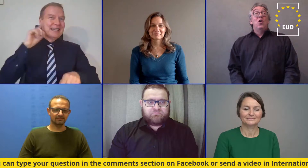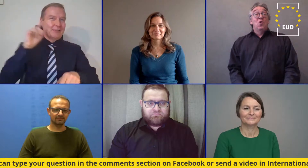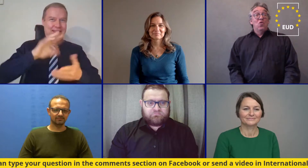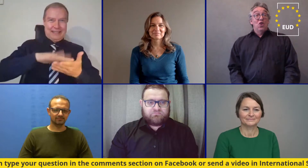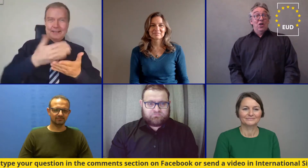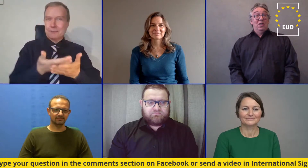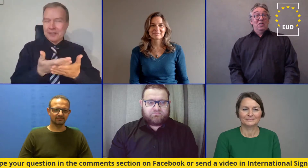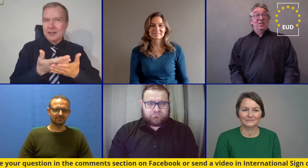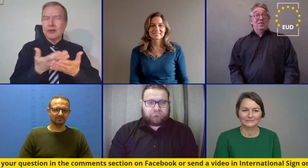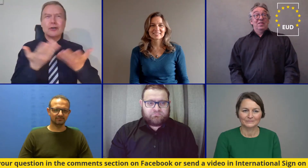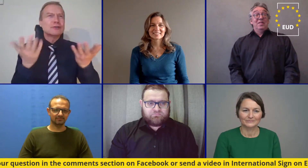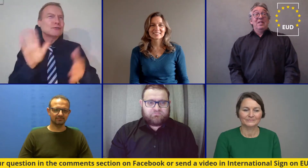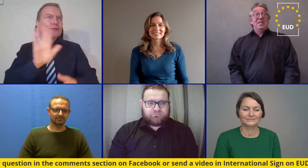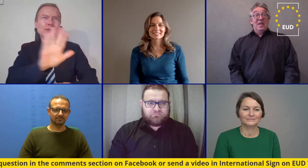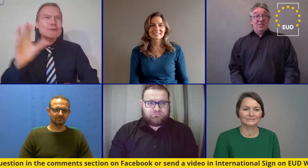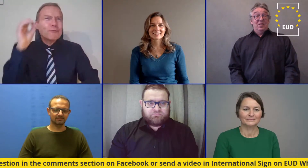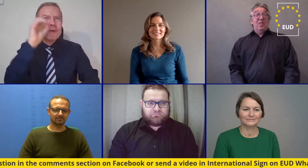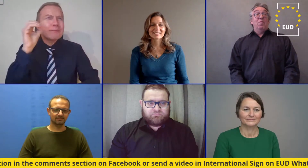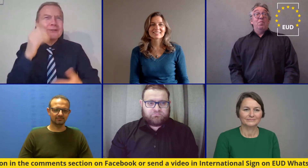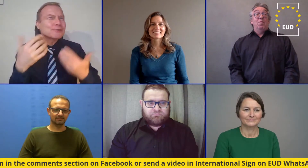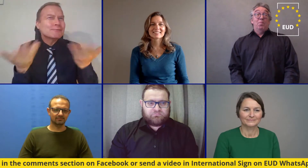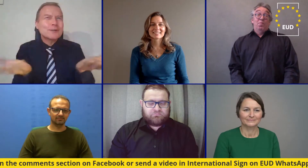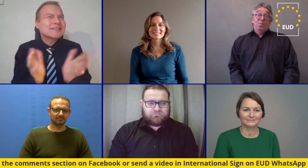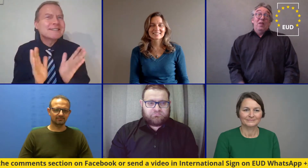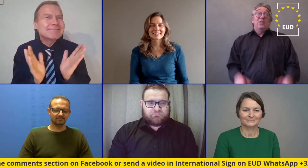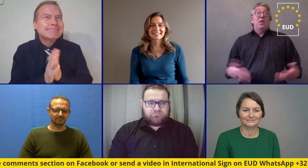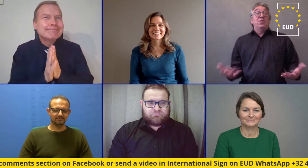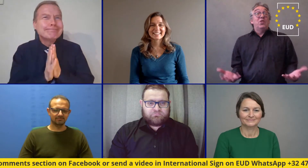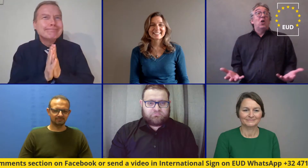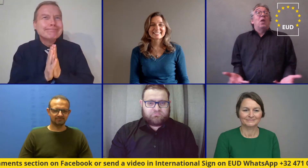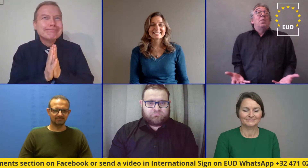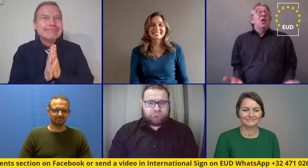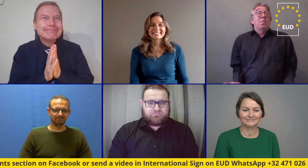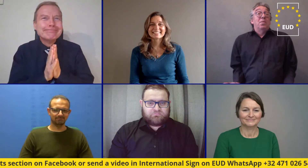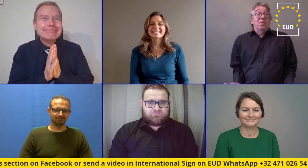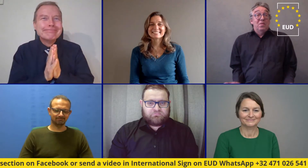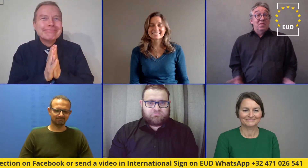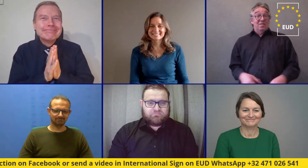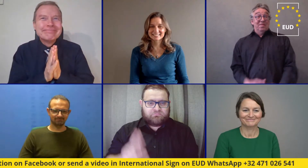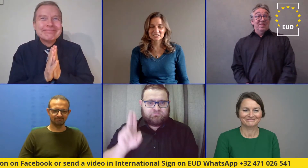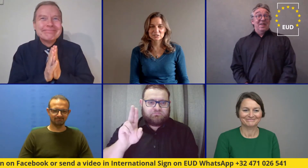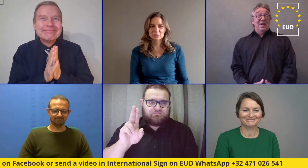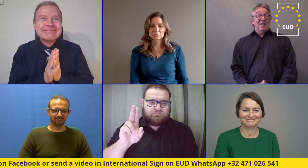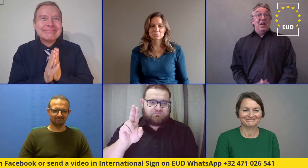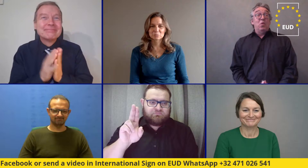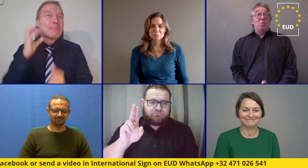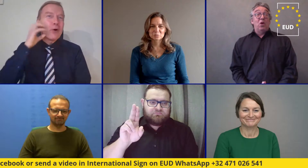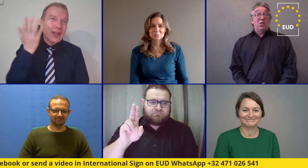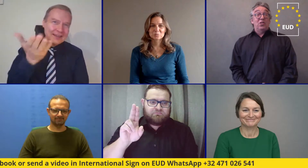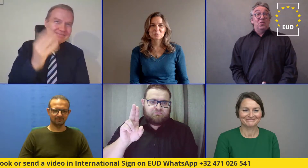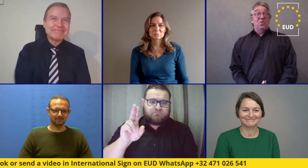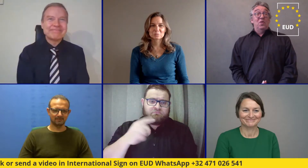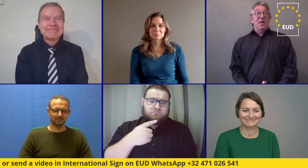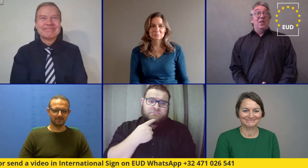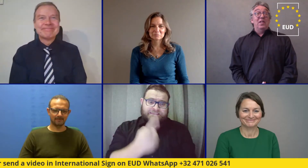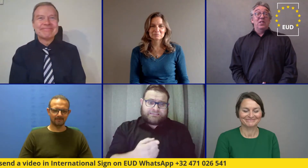know that deaf interpreters are coming up as equal partners to hearing